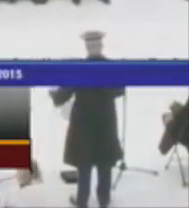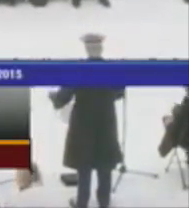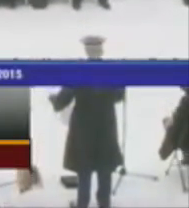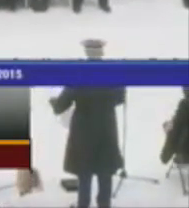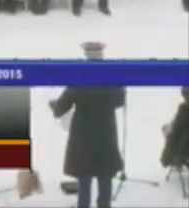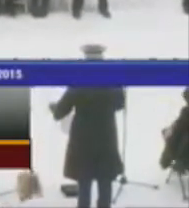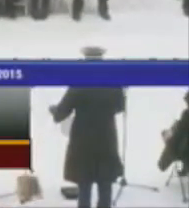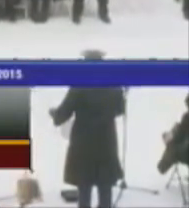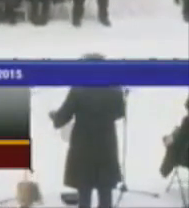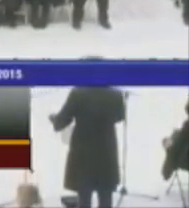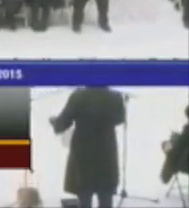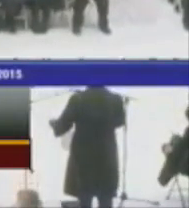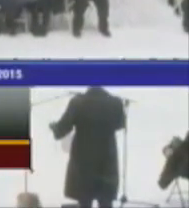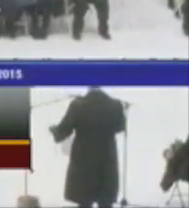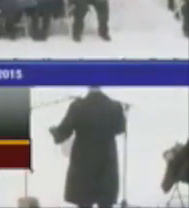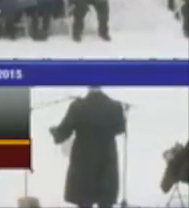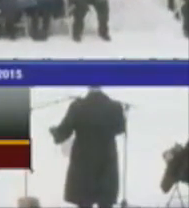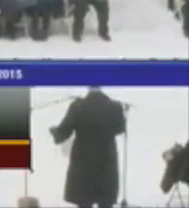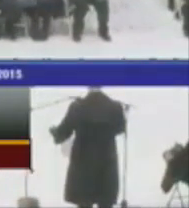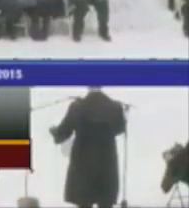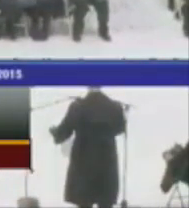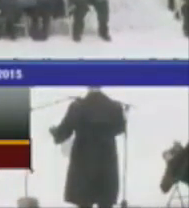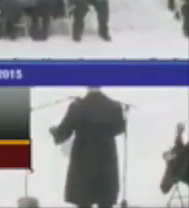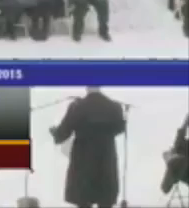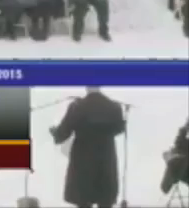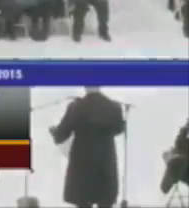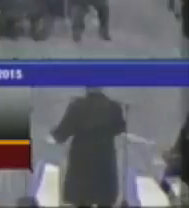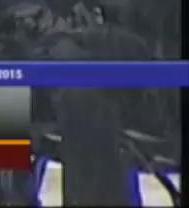General Kilmartin on the dais is his wife, Christine Kilmartin.